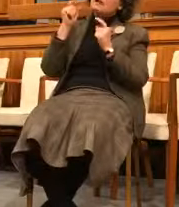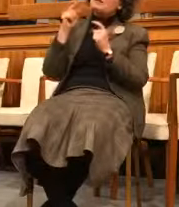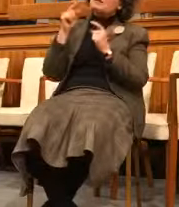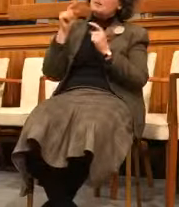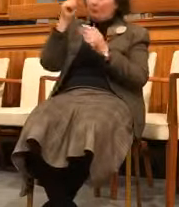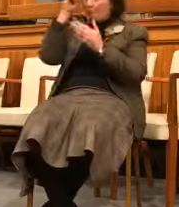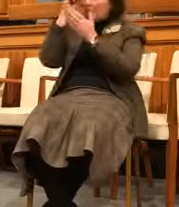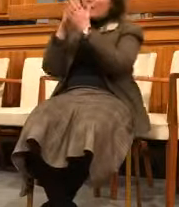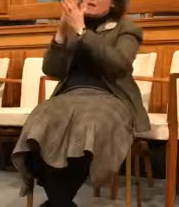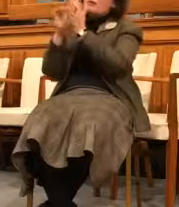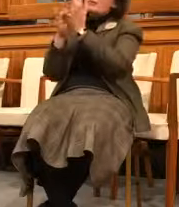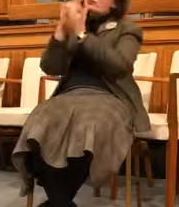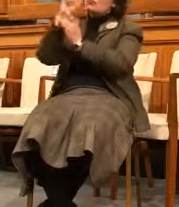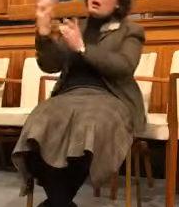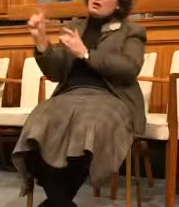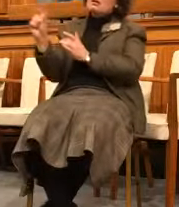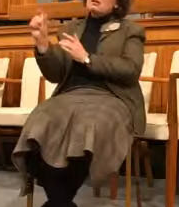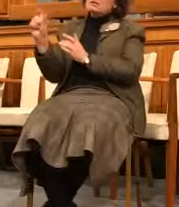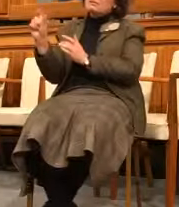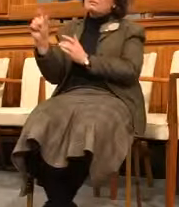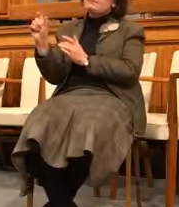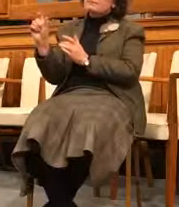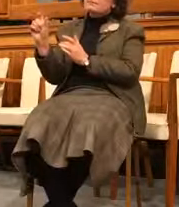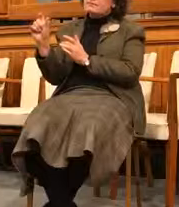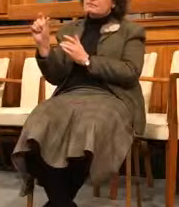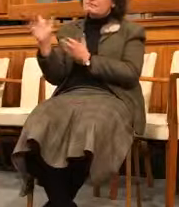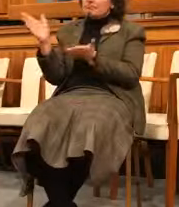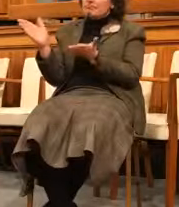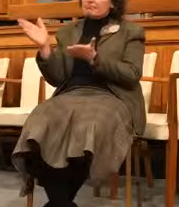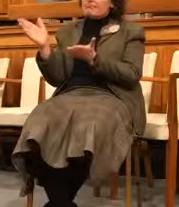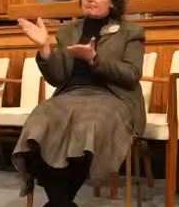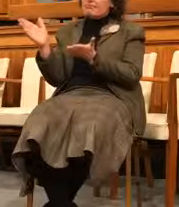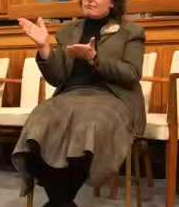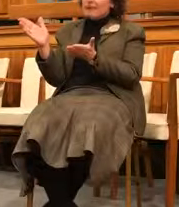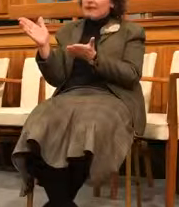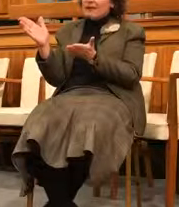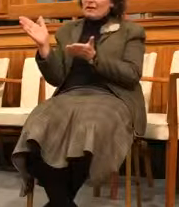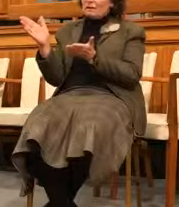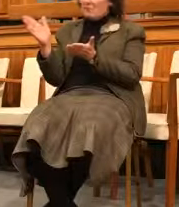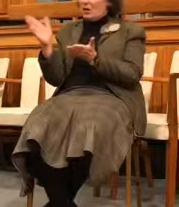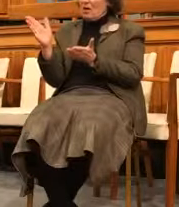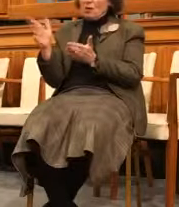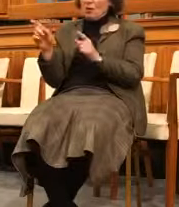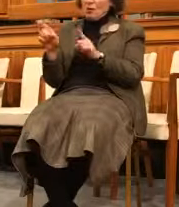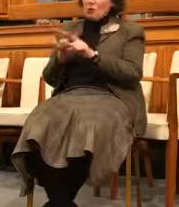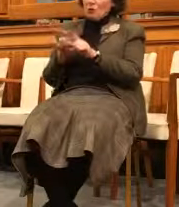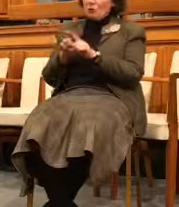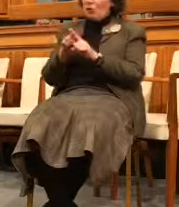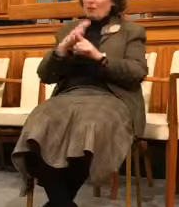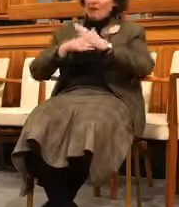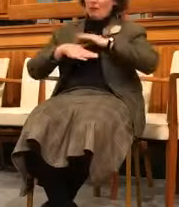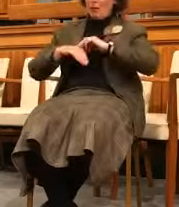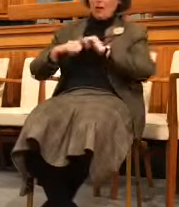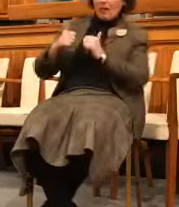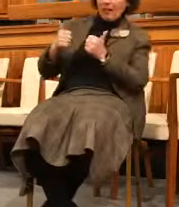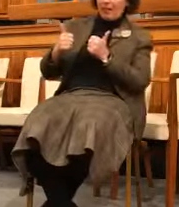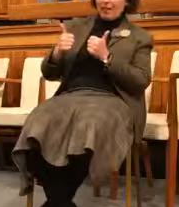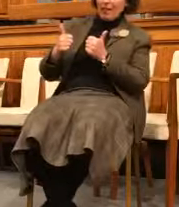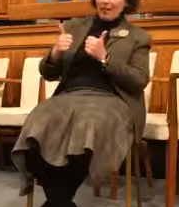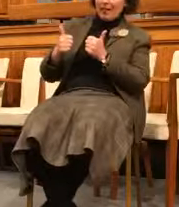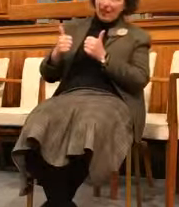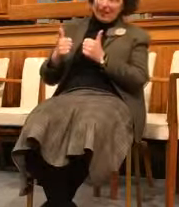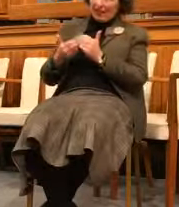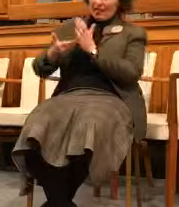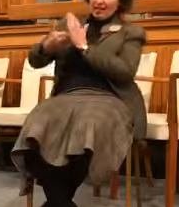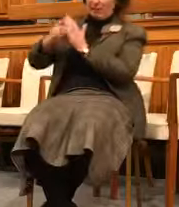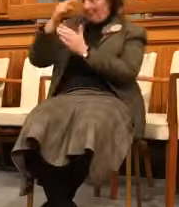I can offer some imagined righteousness of my own, plus some belief in Christ, that's